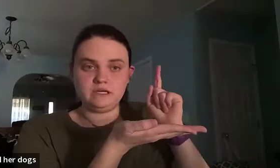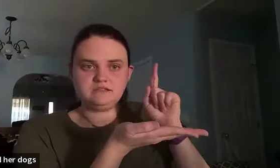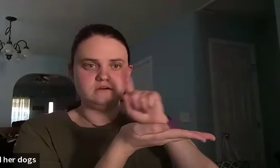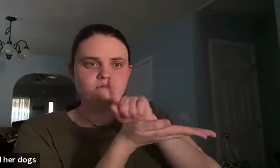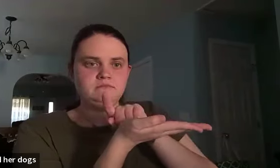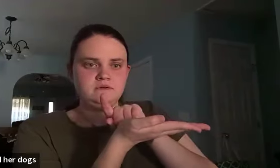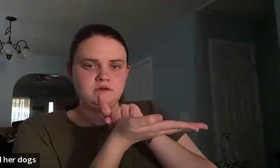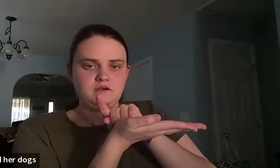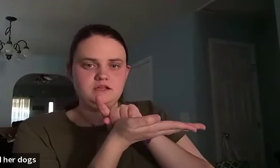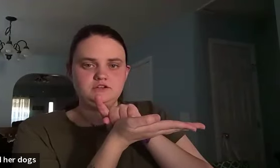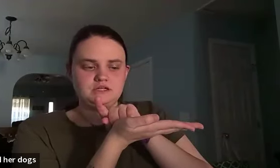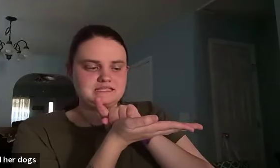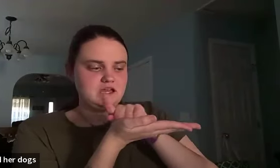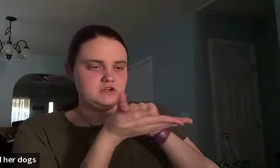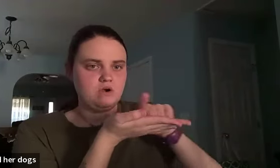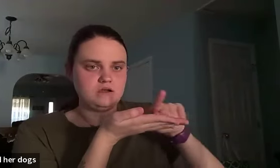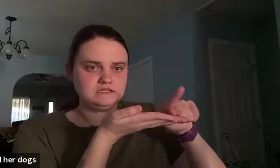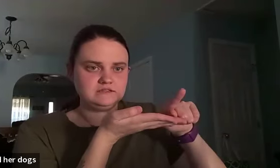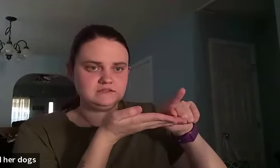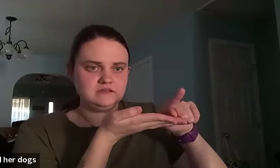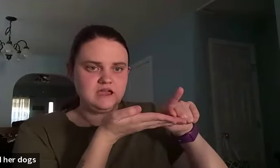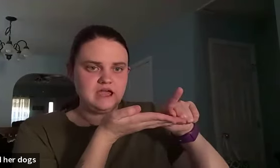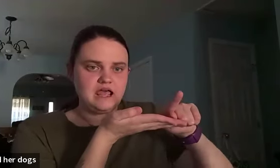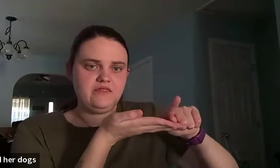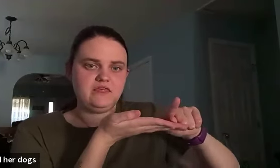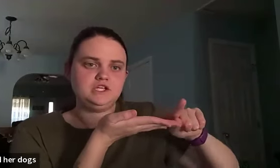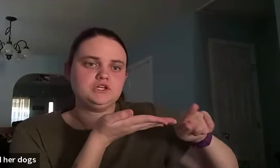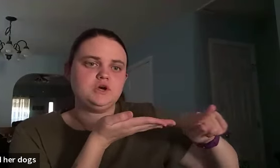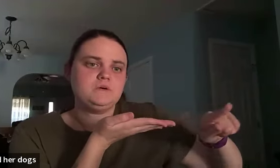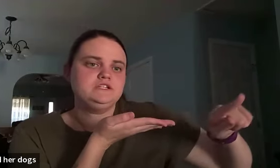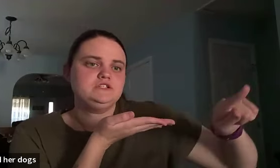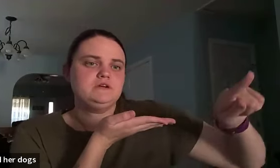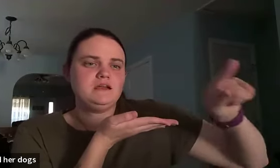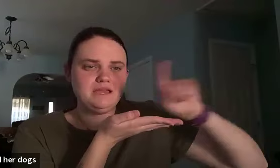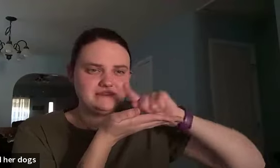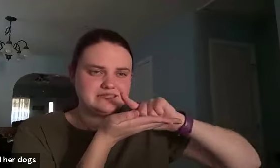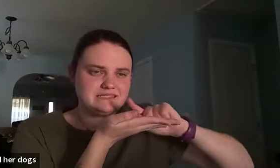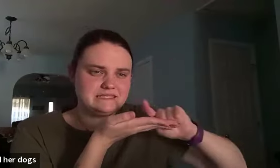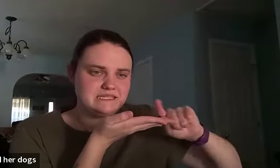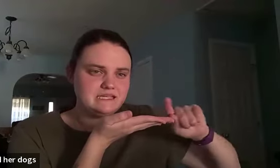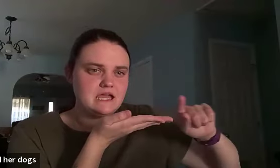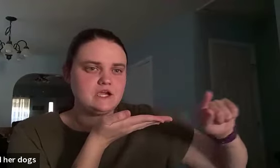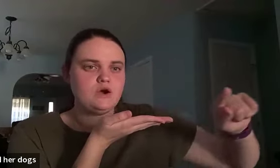week, sorry. All right, you're going to slide across and then you're going to kind of make like a C and go